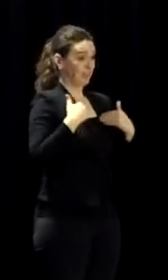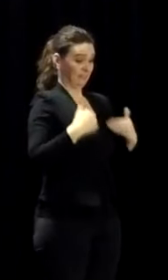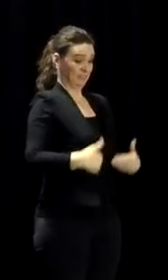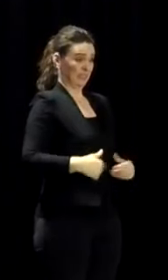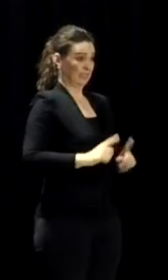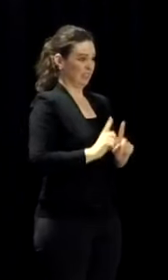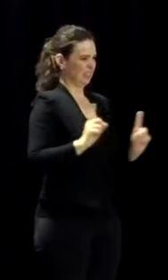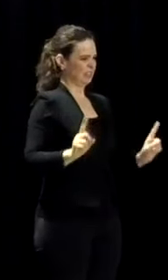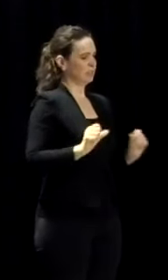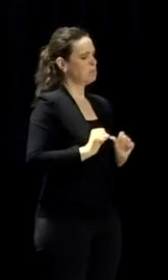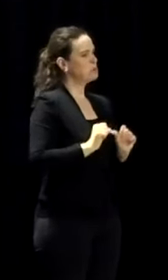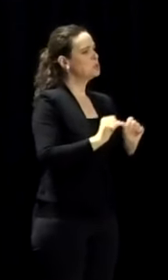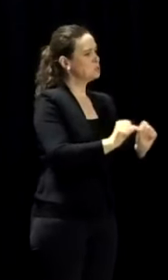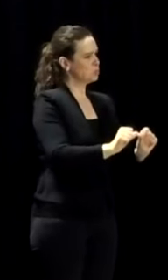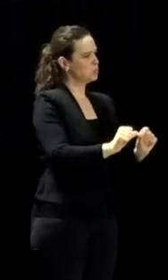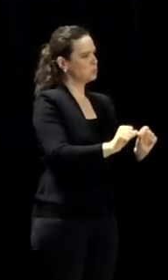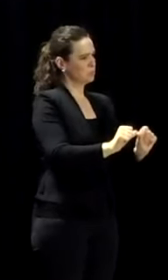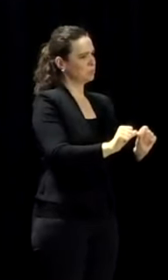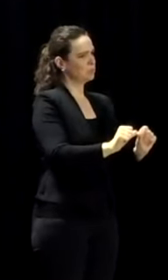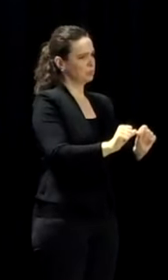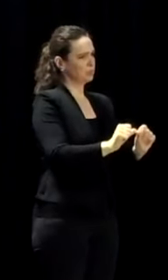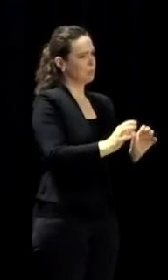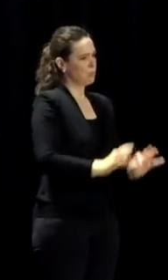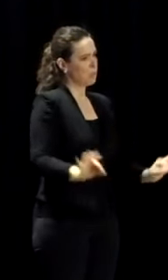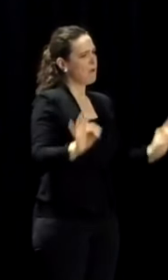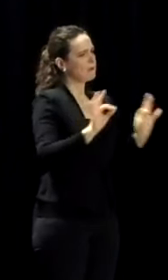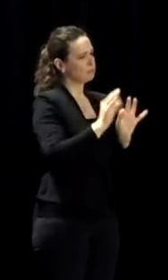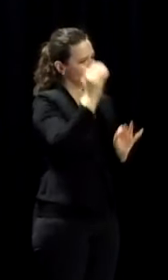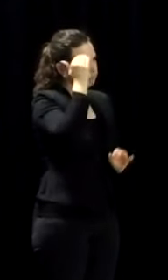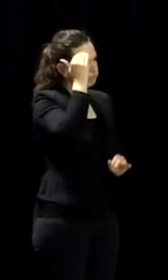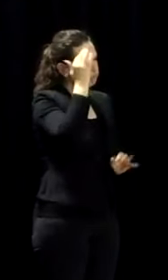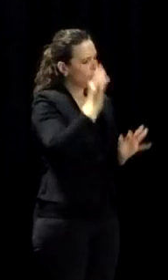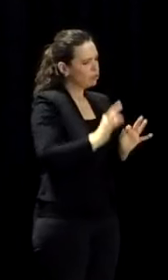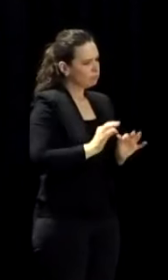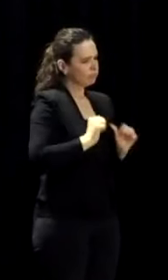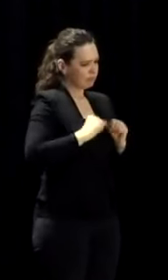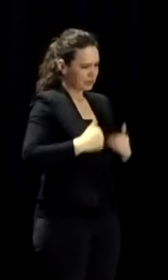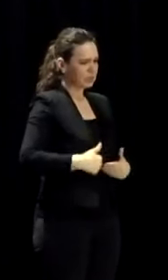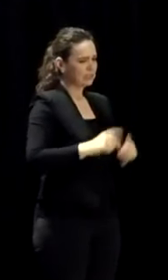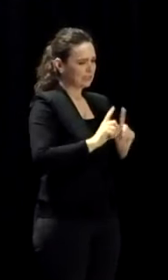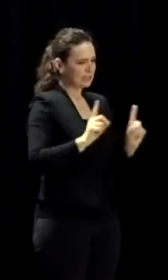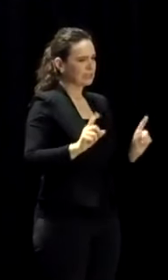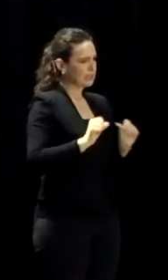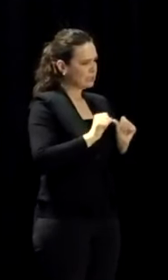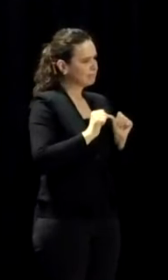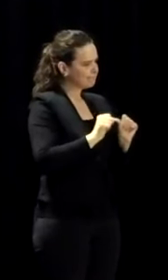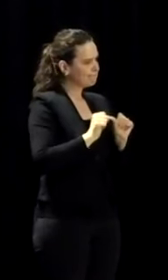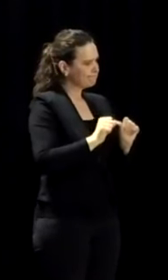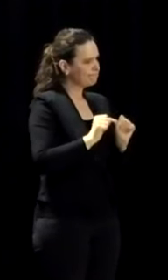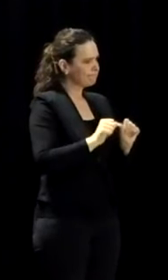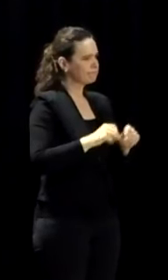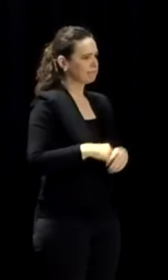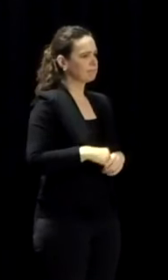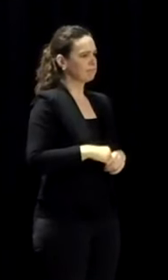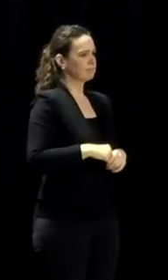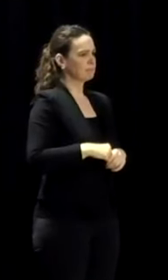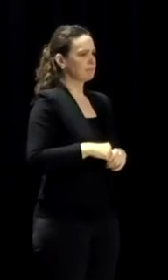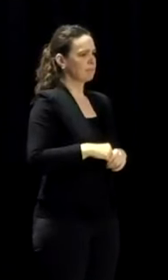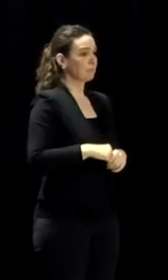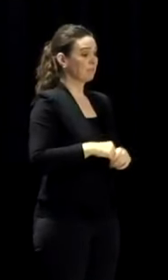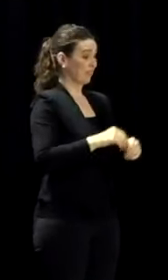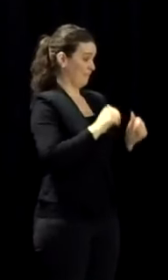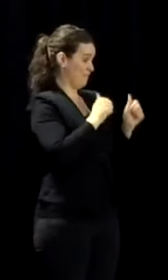of not following medical distancing. We want to follow the advice of our doctors, and if we know something is not right with us, we either stay home, we call the